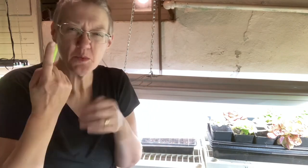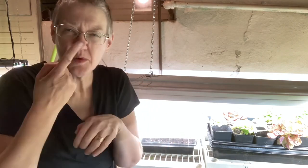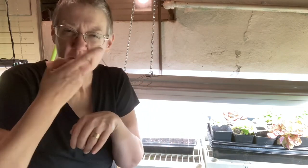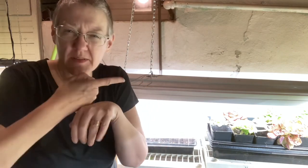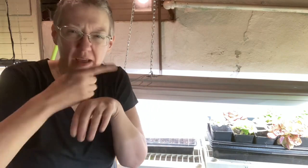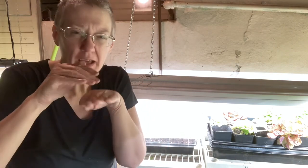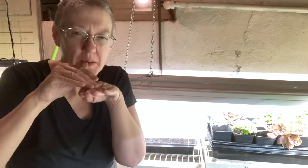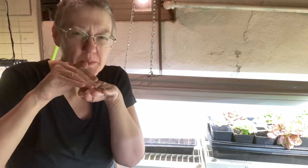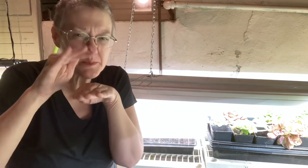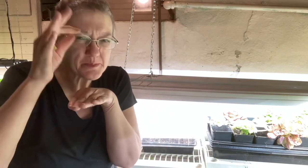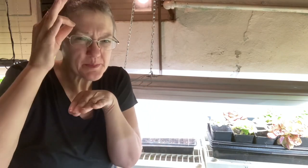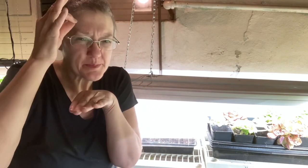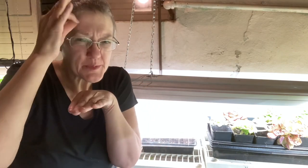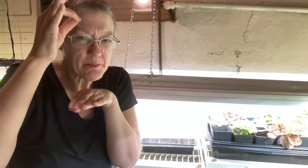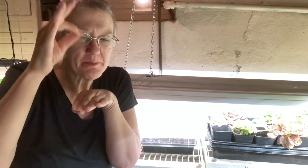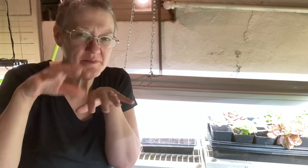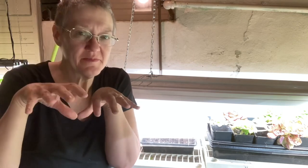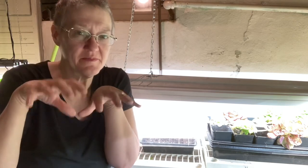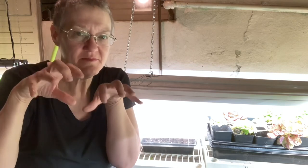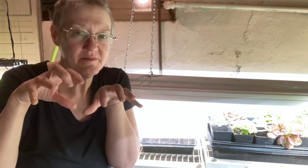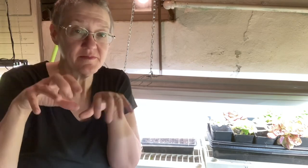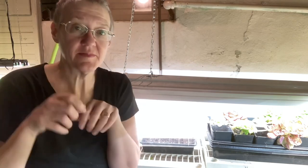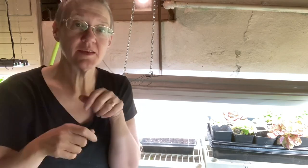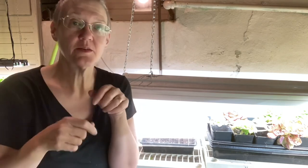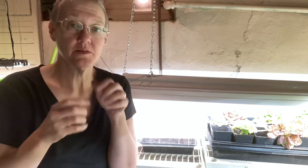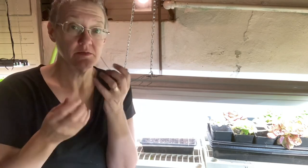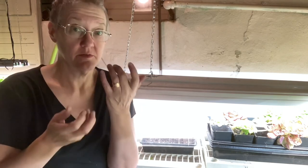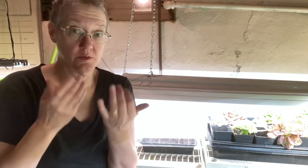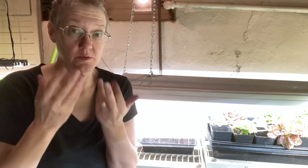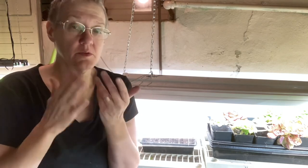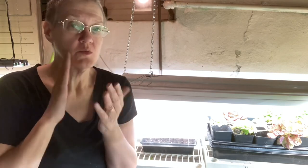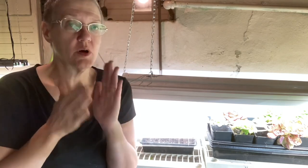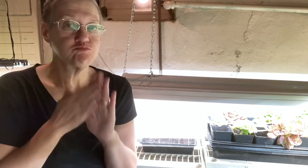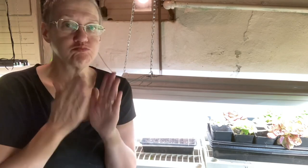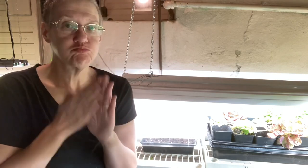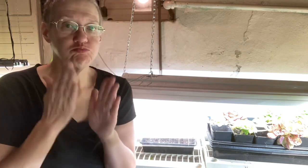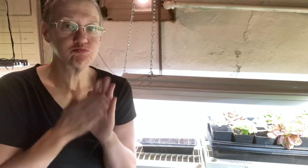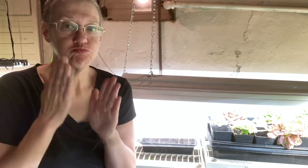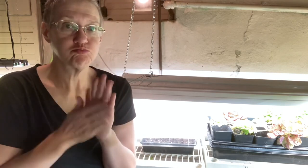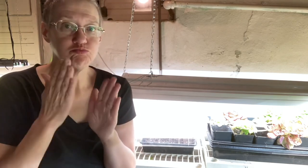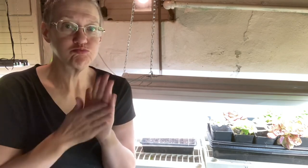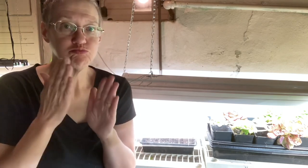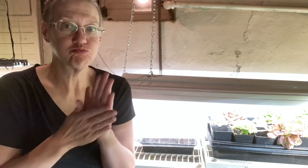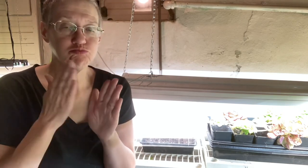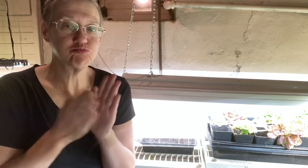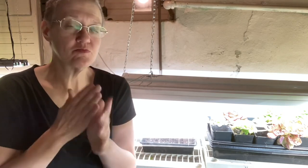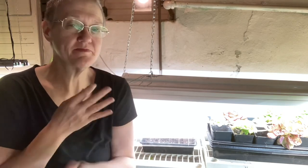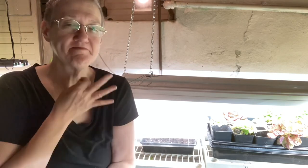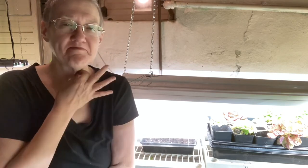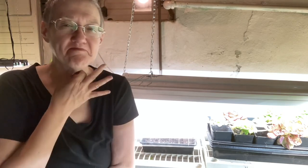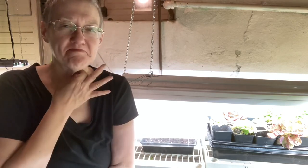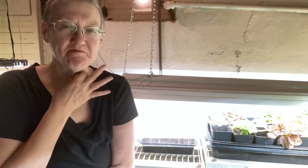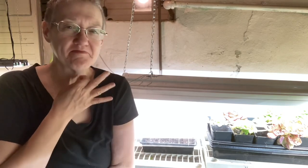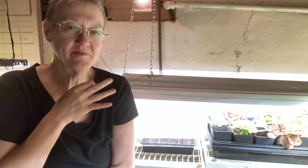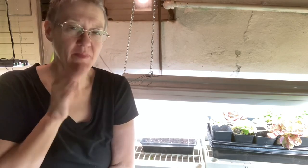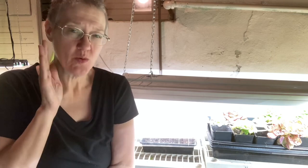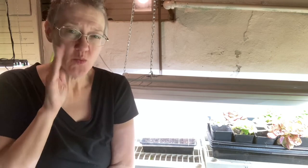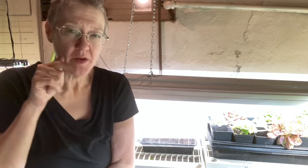And I think there's going to be one day it's barely going to get above freezing. So the furnace is going to be running a lot. And I'm